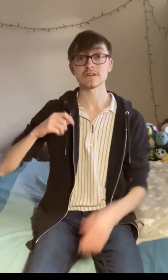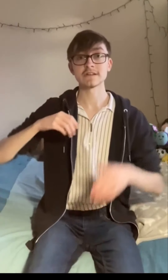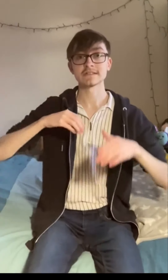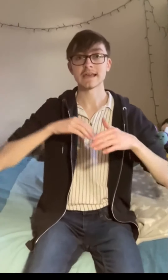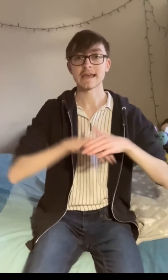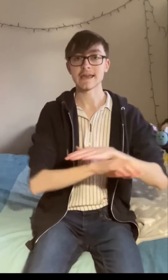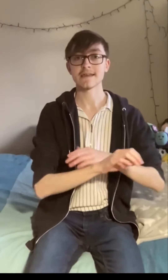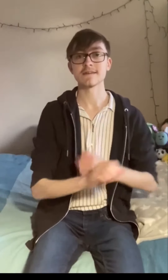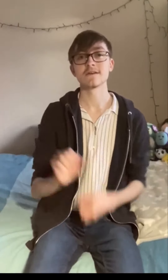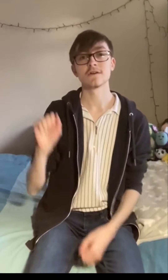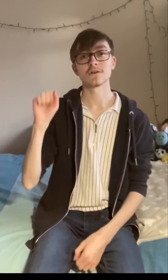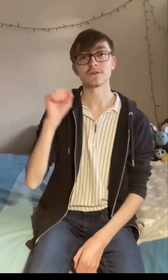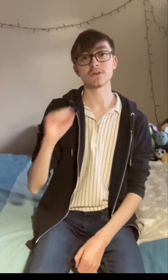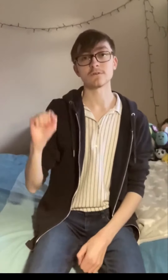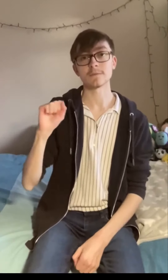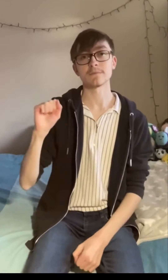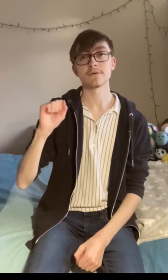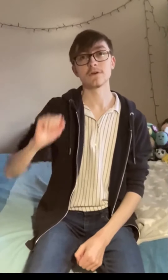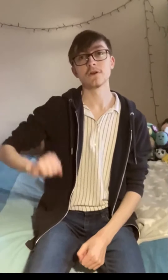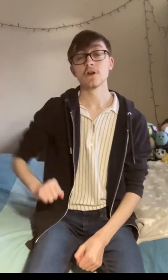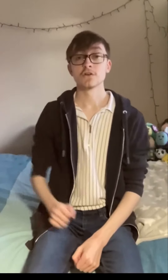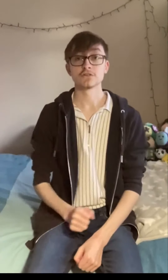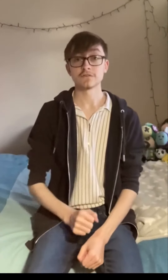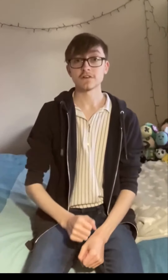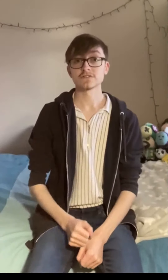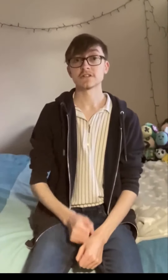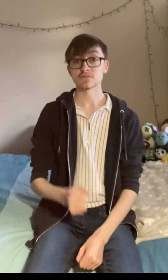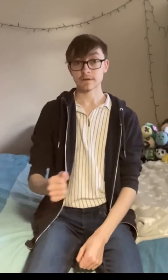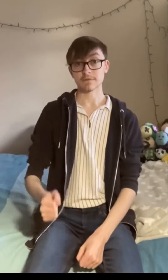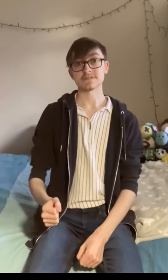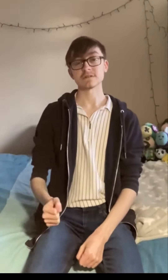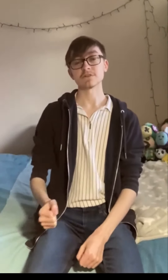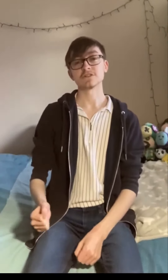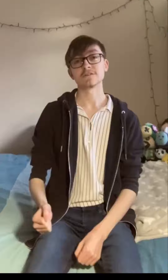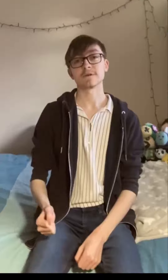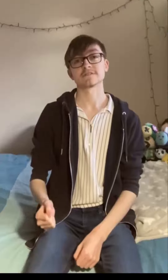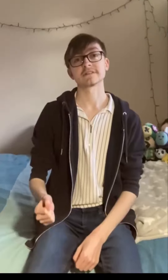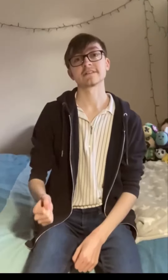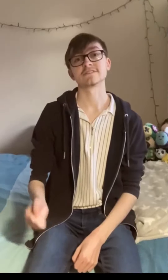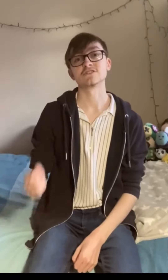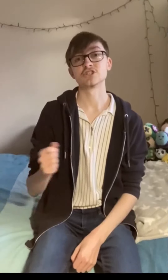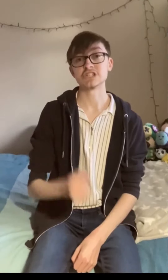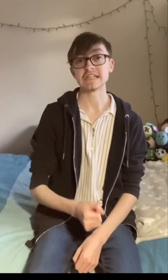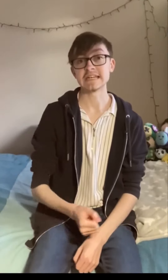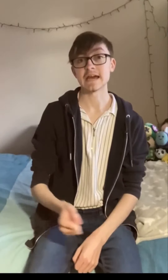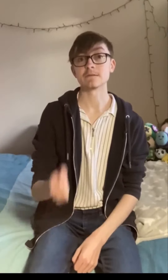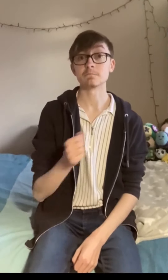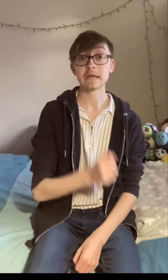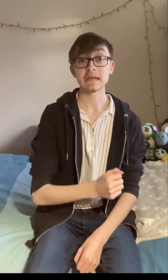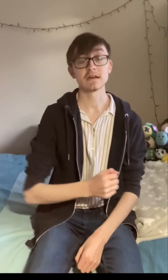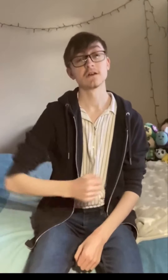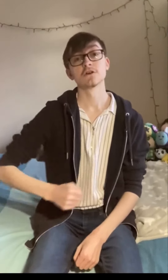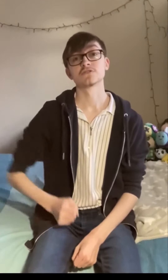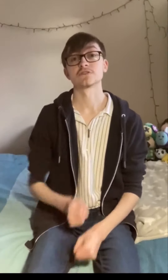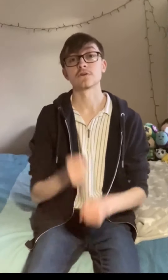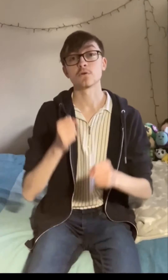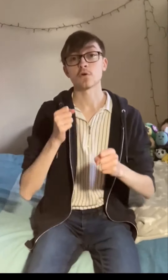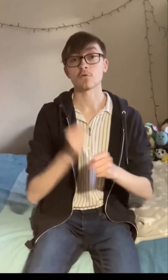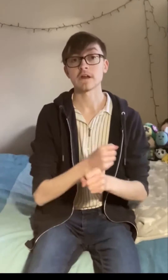countries in Europe. So the first sign is Great Britain, which you do by signing letters G and B. So